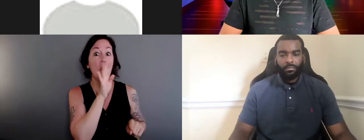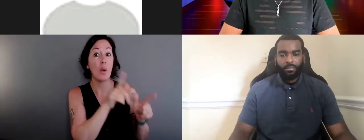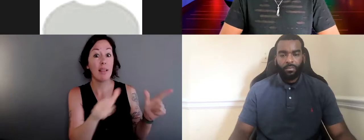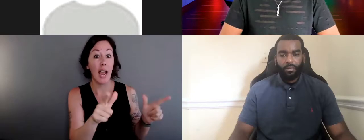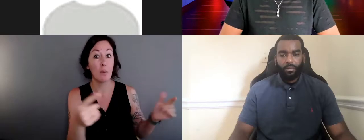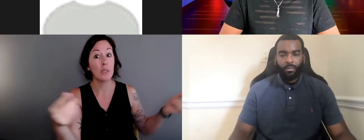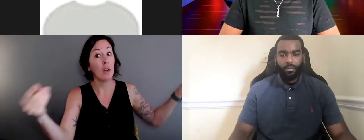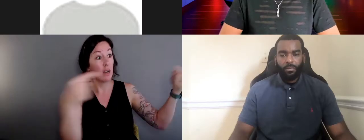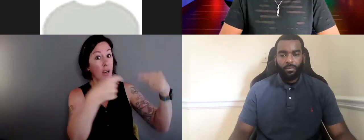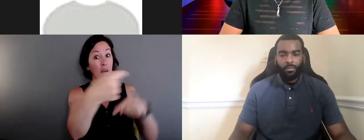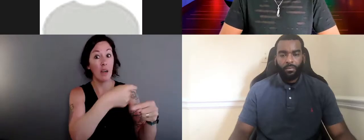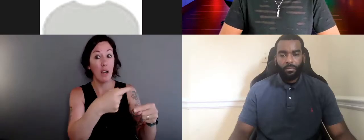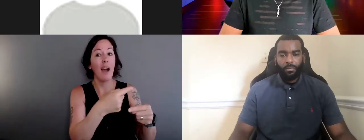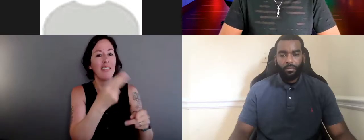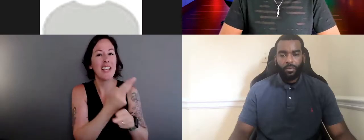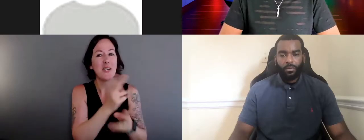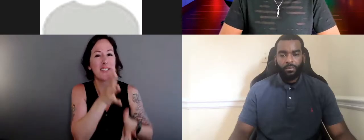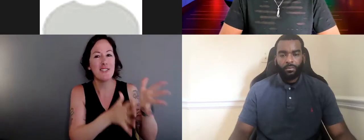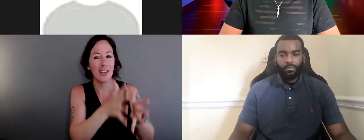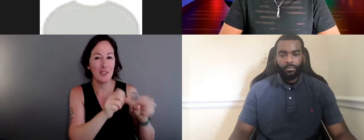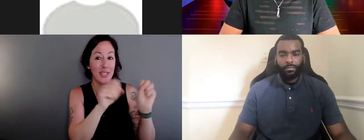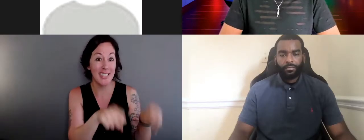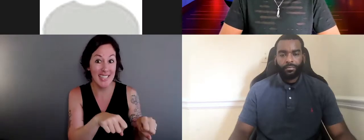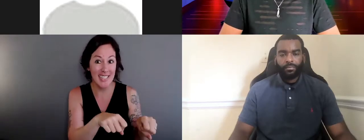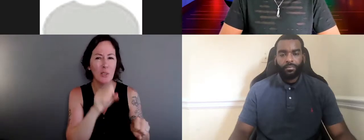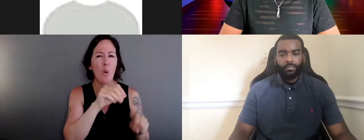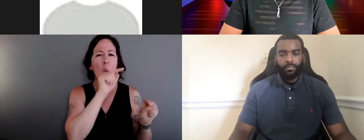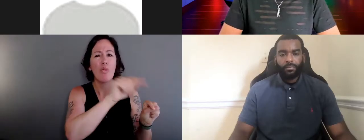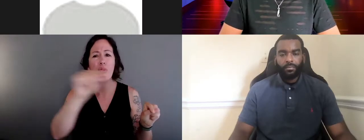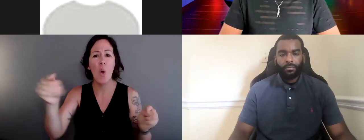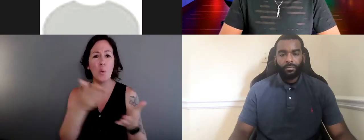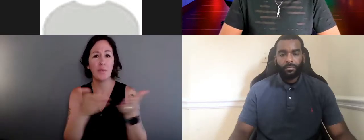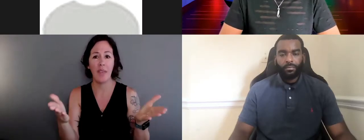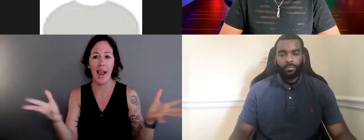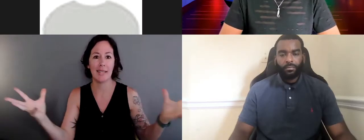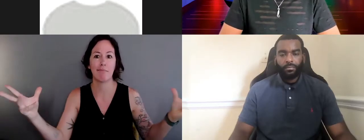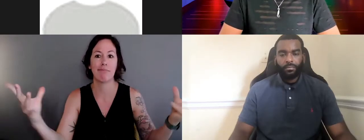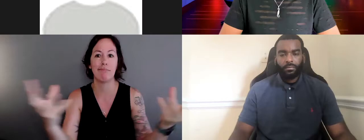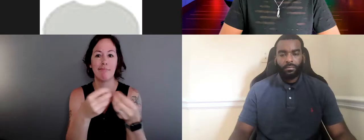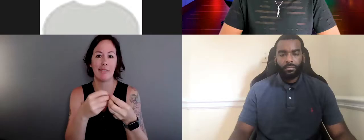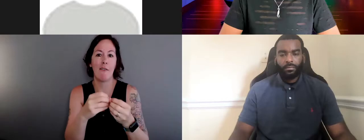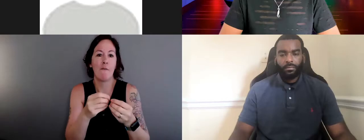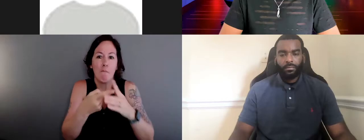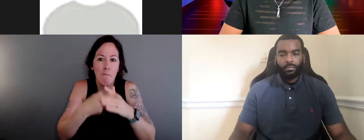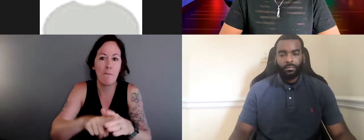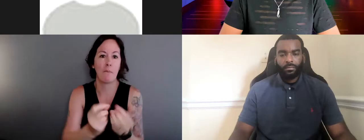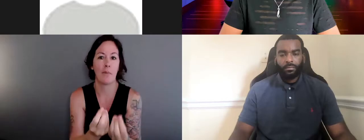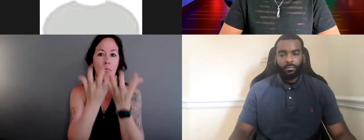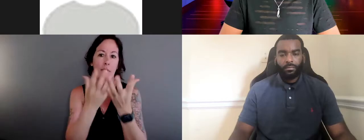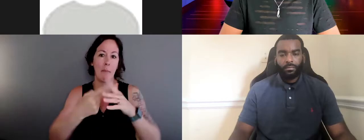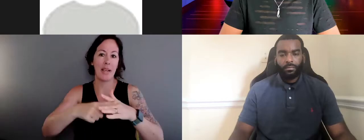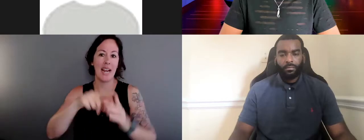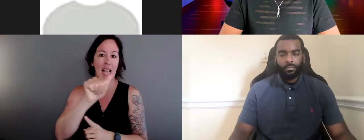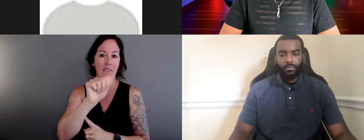there were native communities who came together, who actually were hearing and all spoke